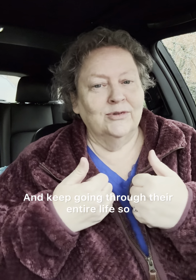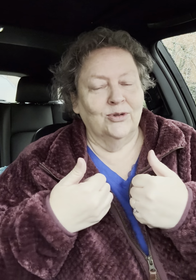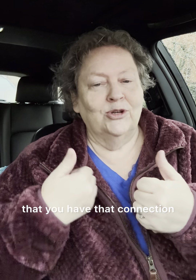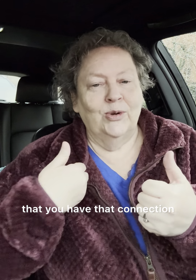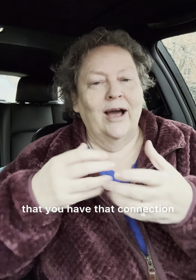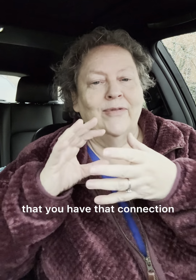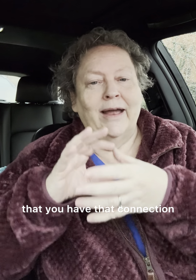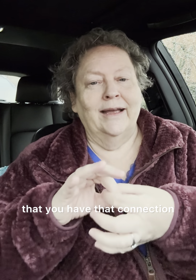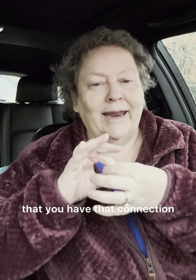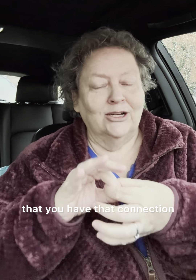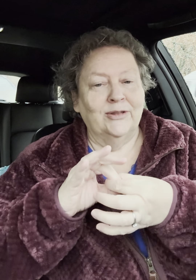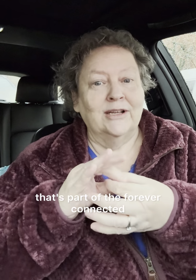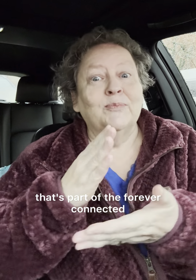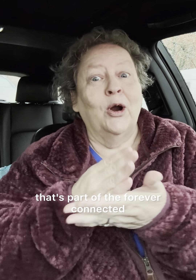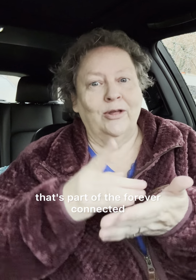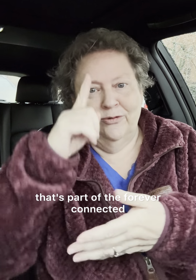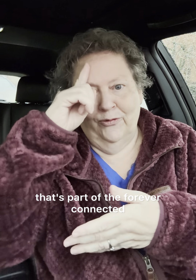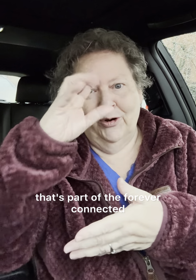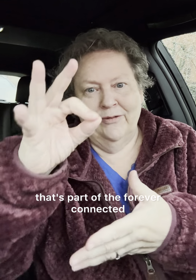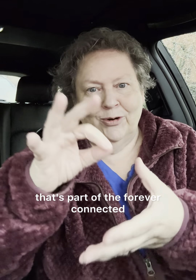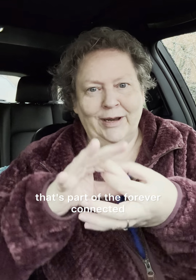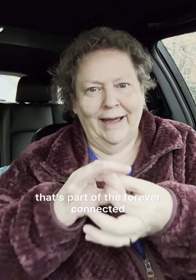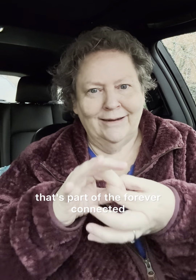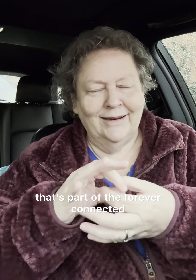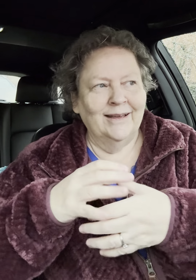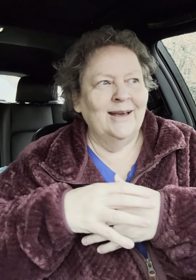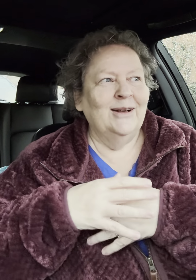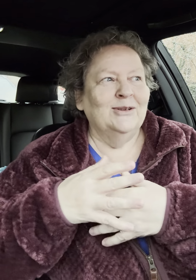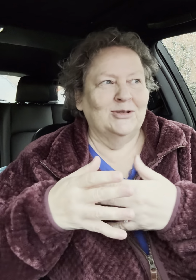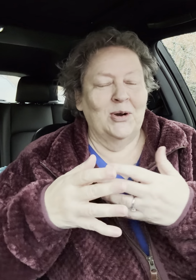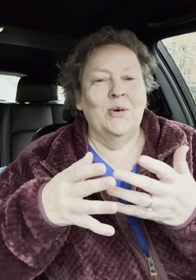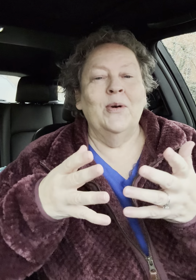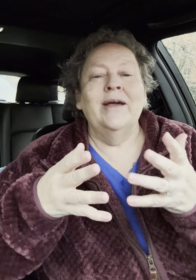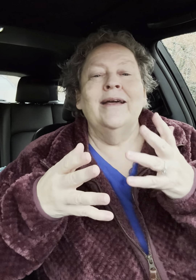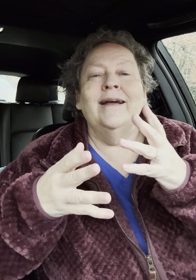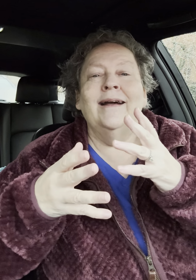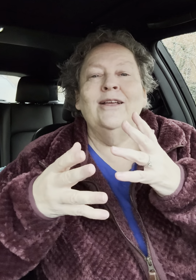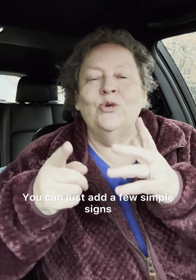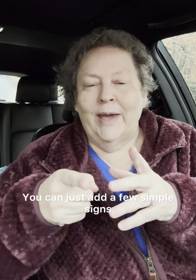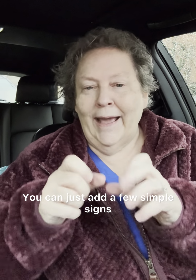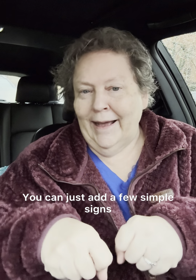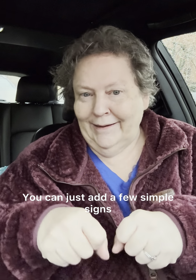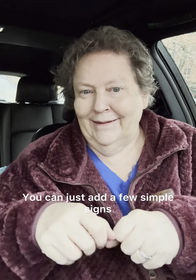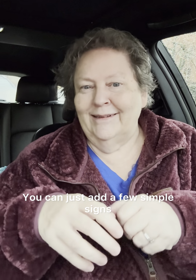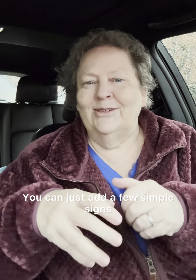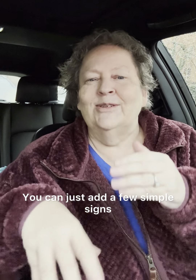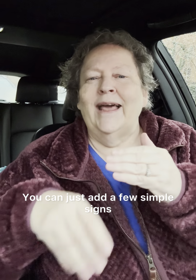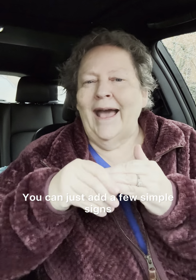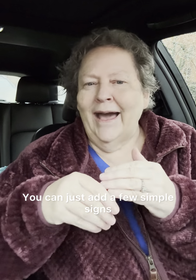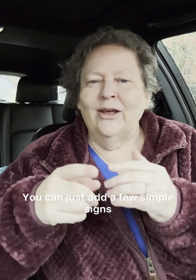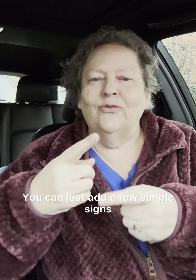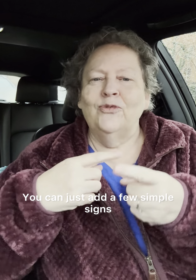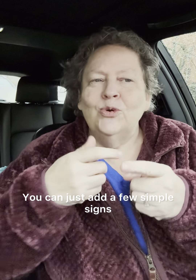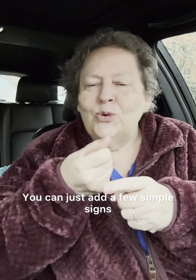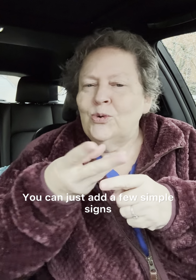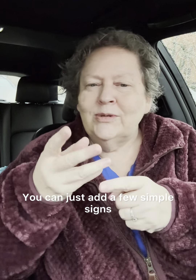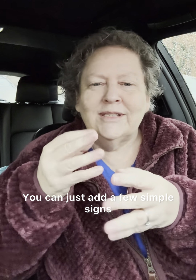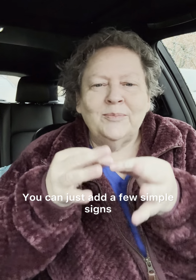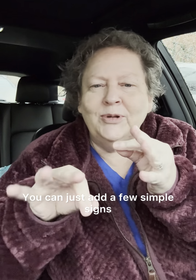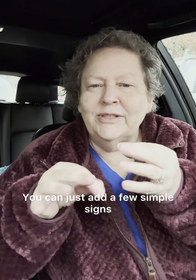that you have that connection. That's part of the forever connected. So you can just add a few simple